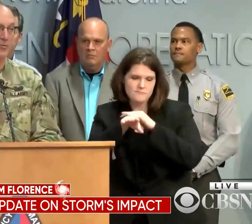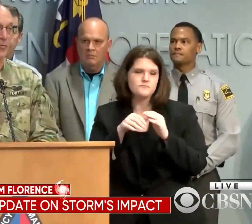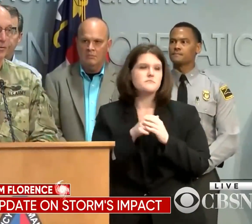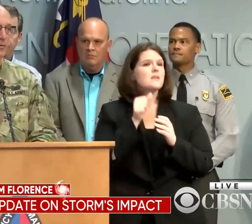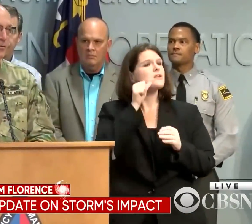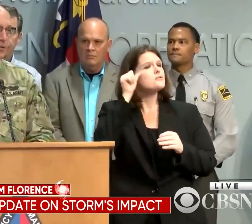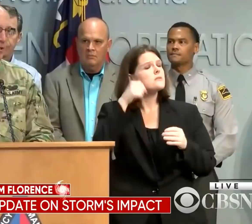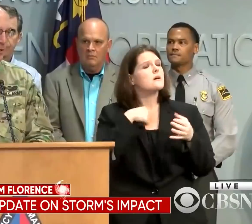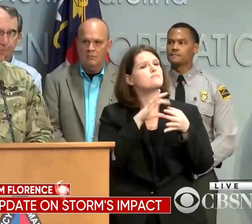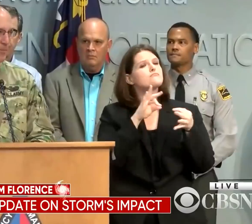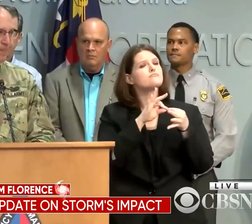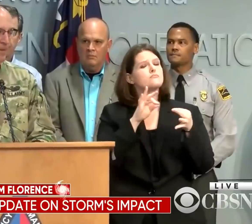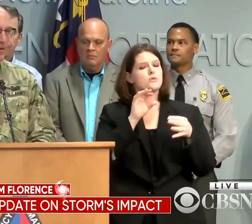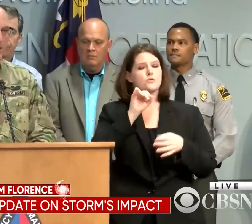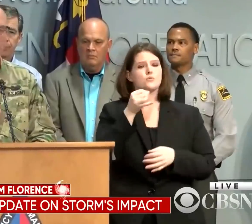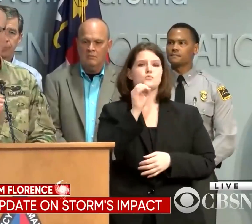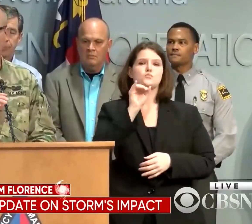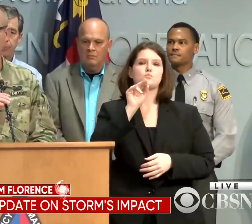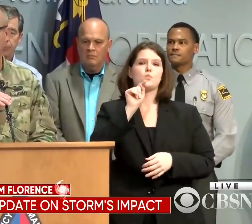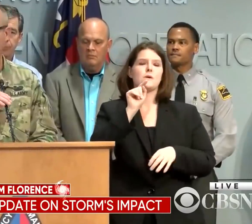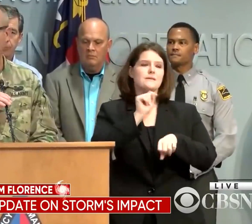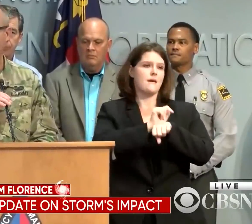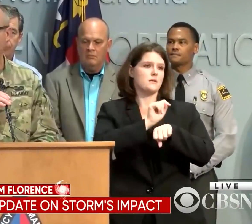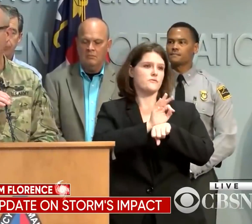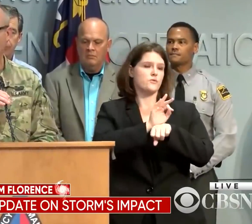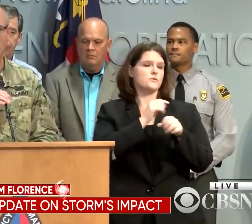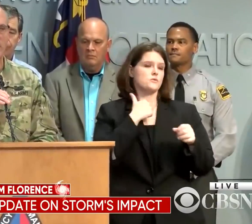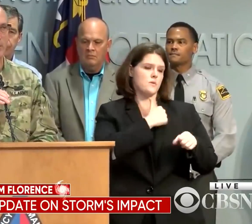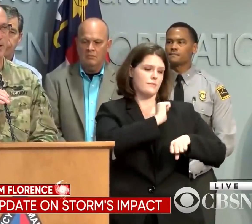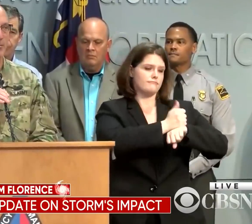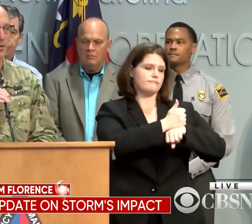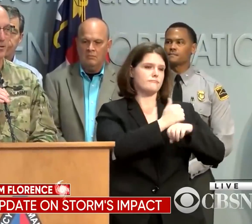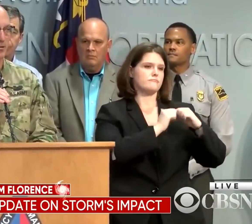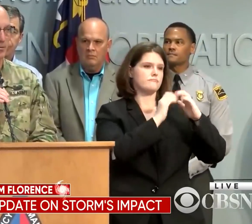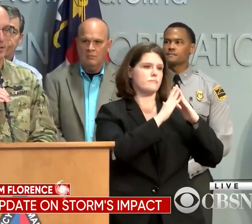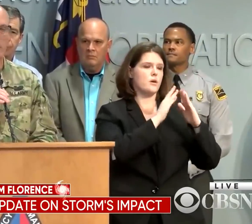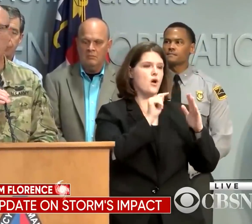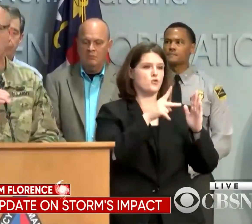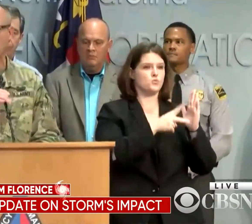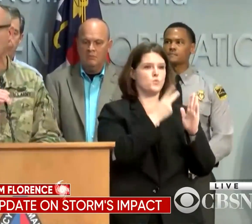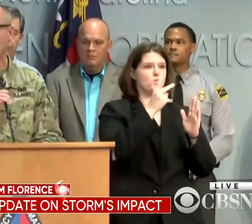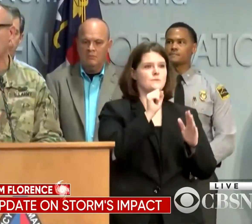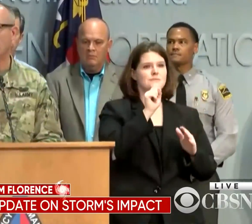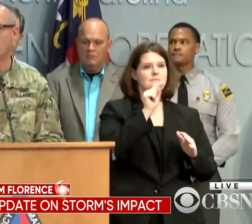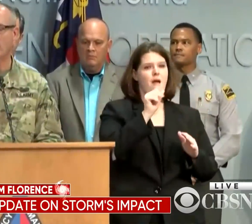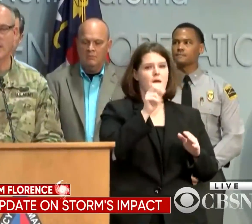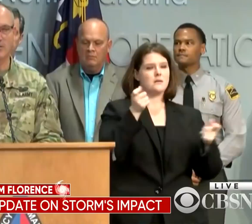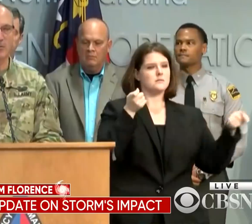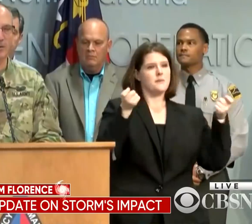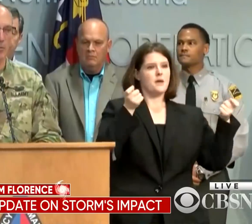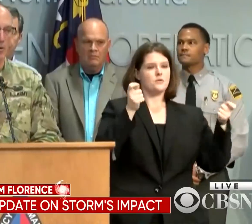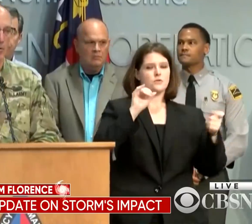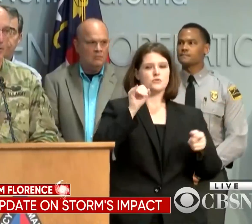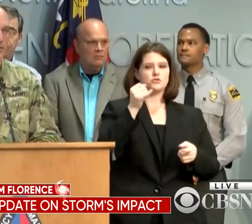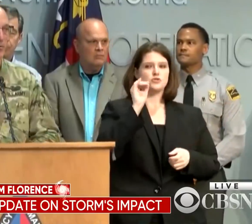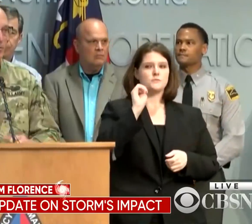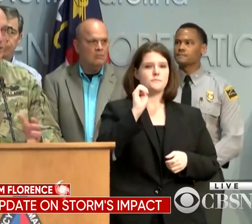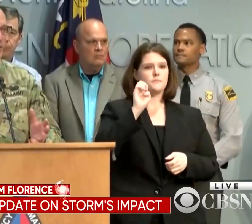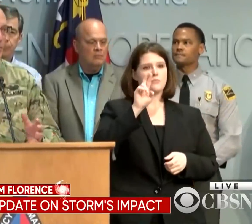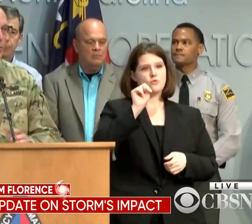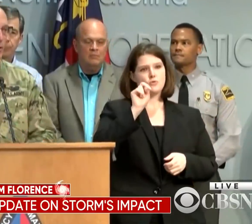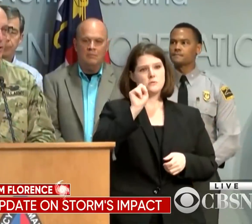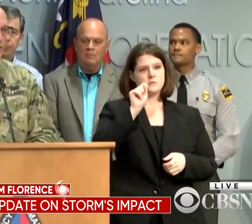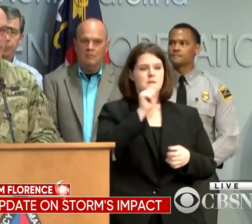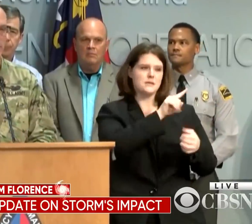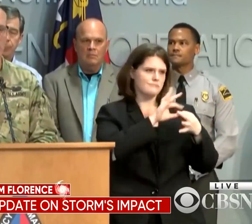joint task force that we stood up under the command and control of our dual status commander, Major General Jim Ernst. And he's over there working with his crew